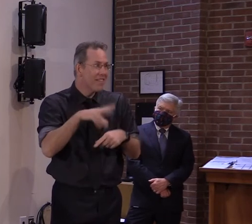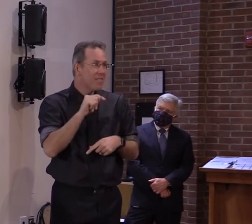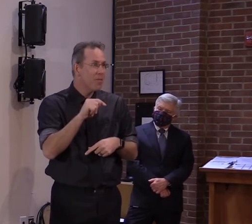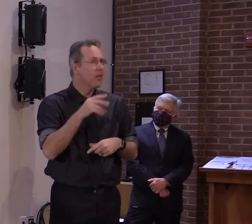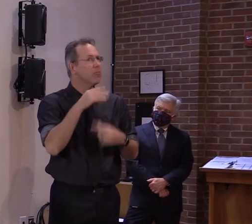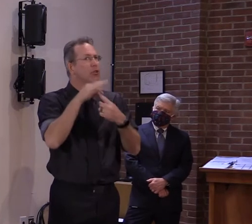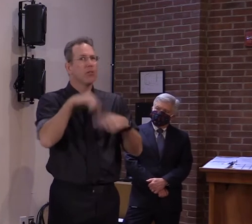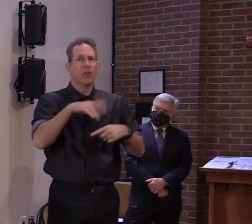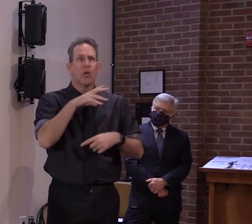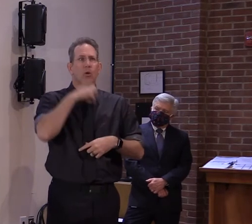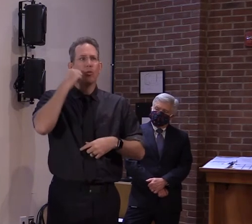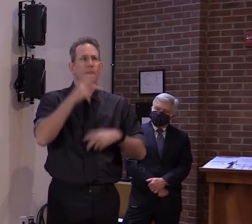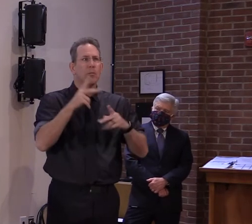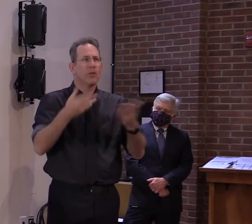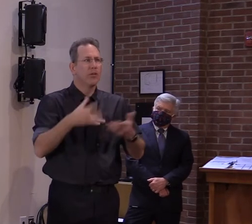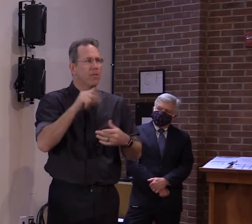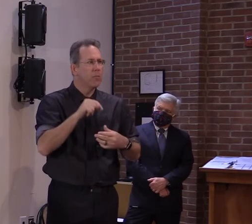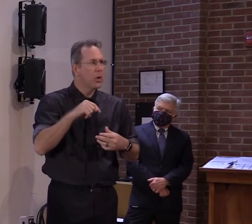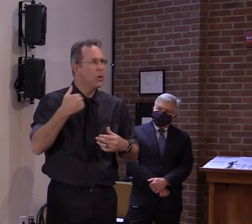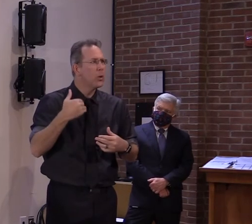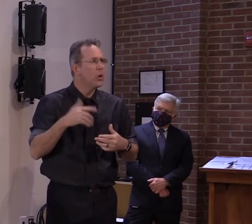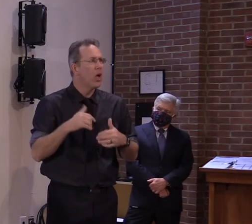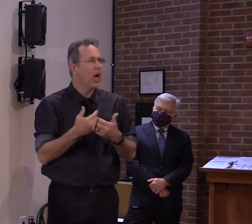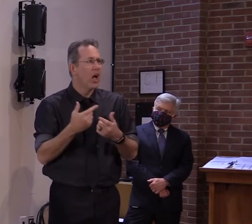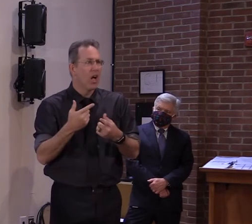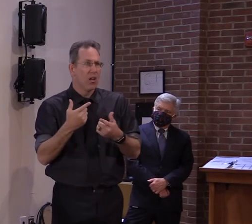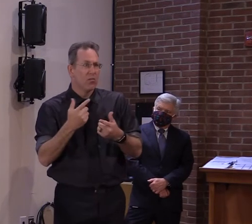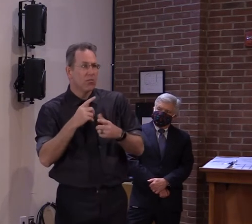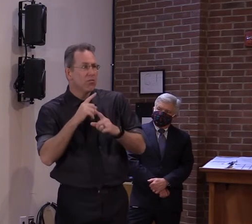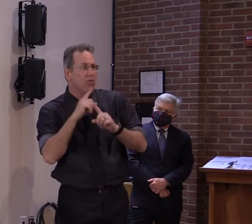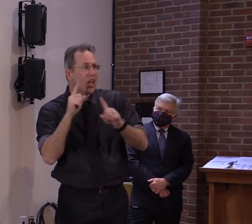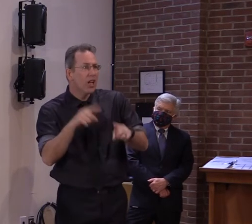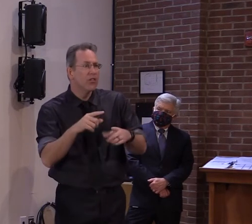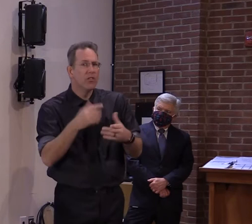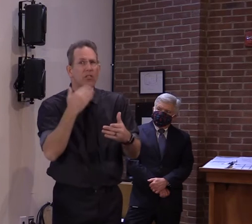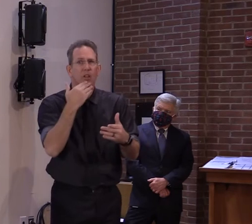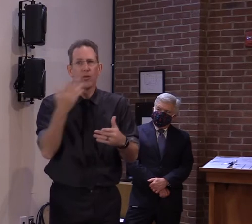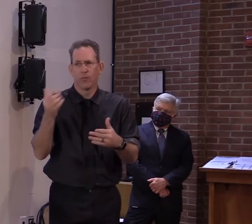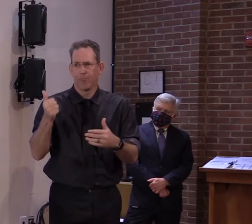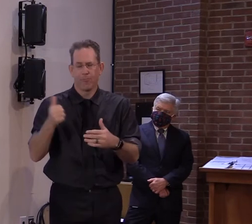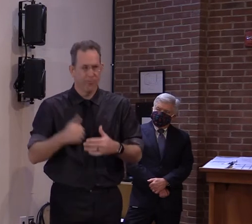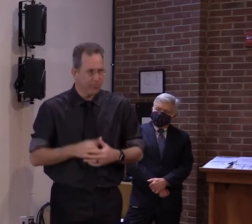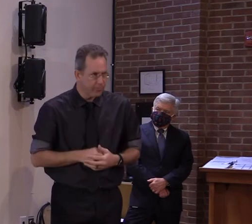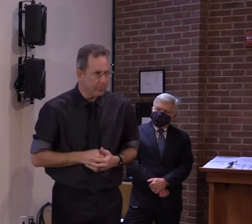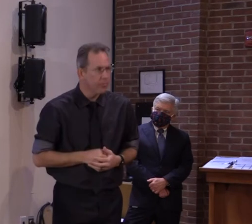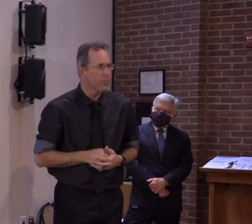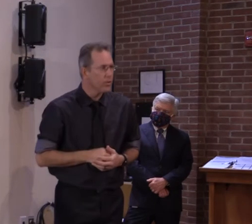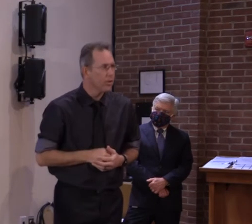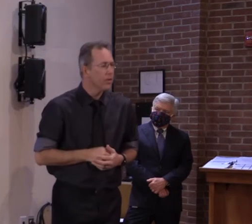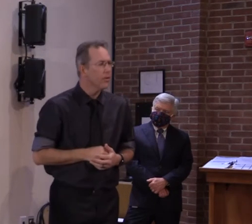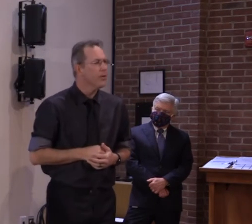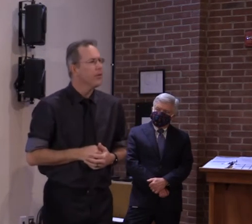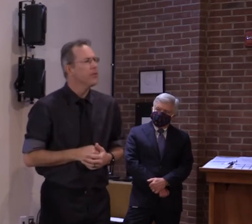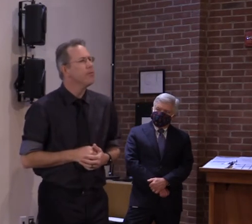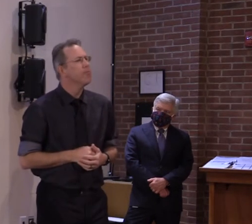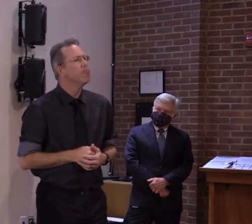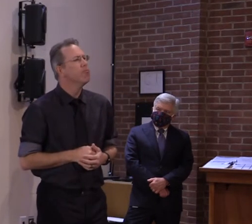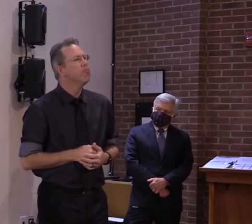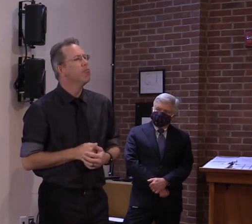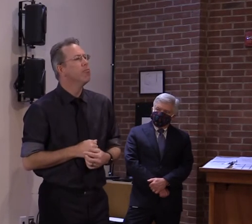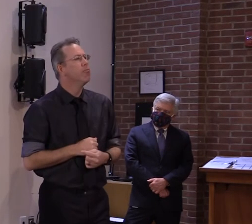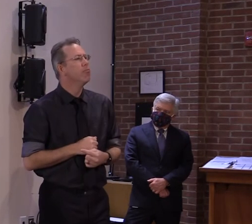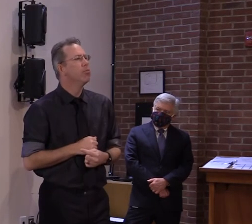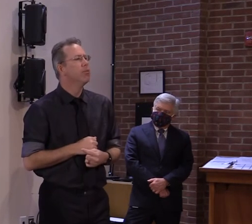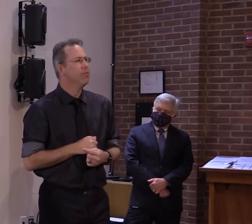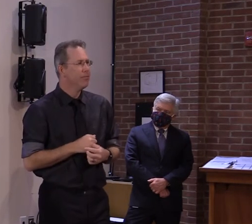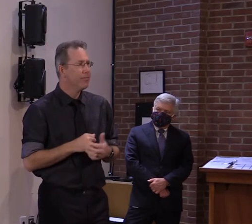My reaction is similar to yours. Early good news, but not enough information to go on. But I'm glad you